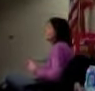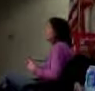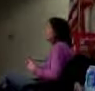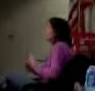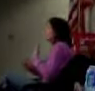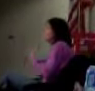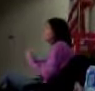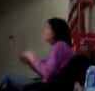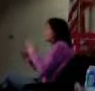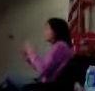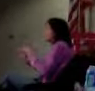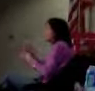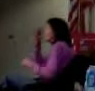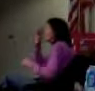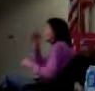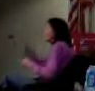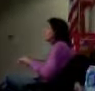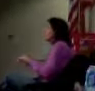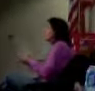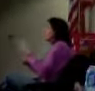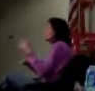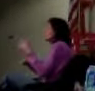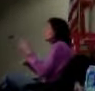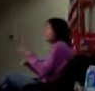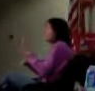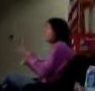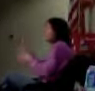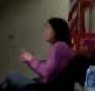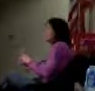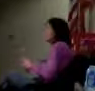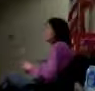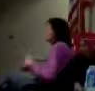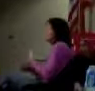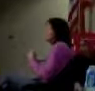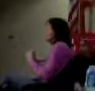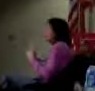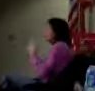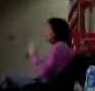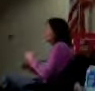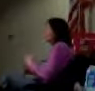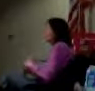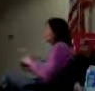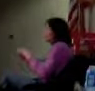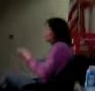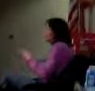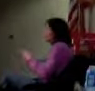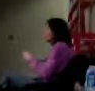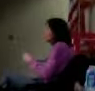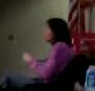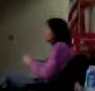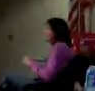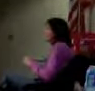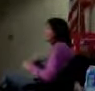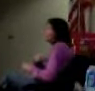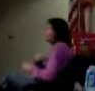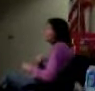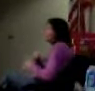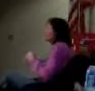to. Knowing that there's 4 people who are excited is what positive research is about, positivistic research is about. What we're all about